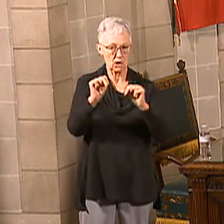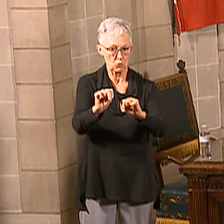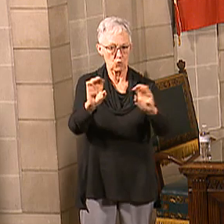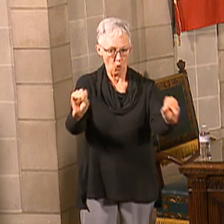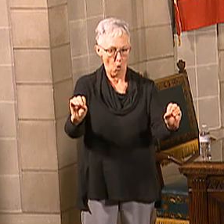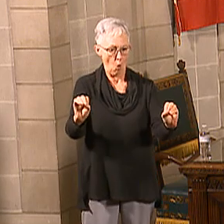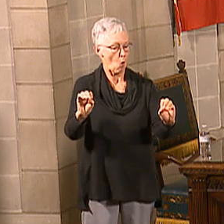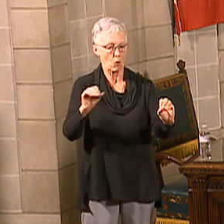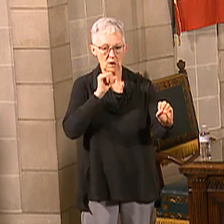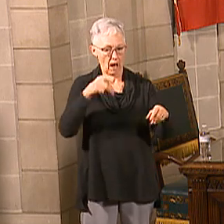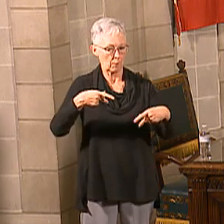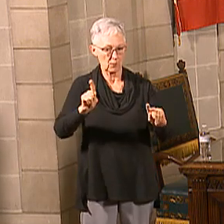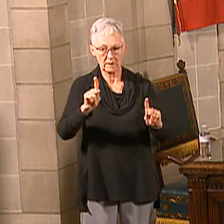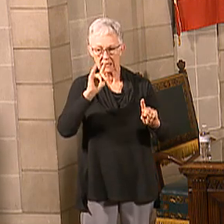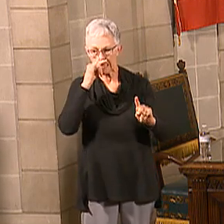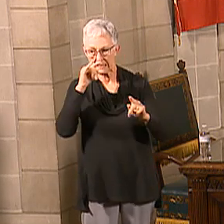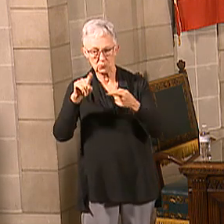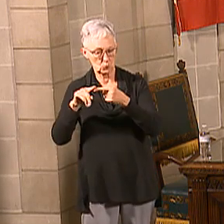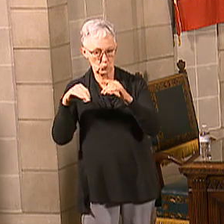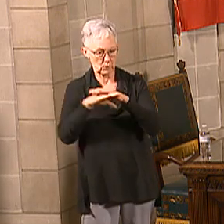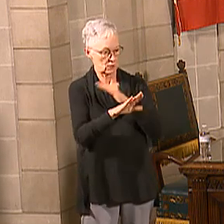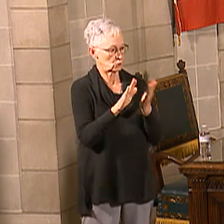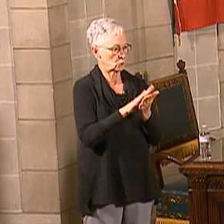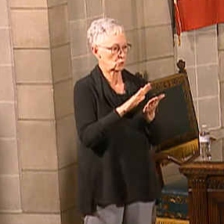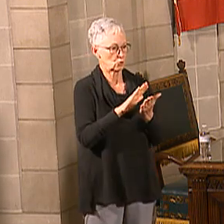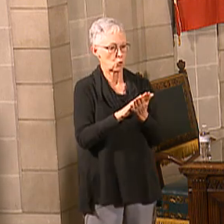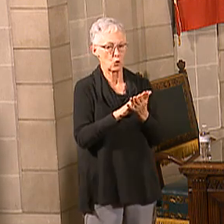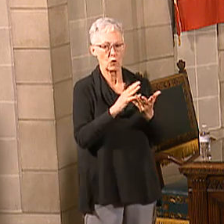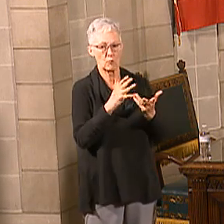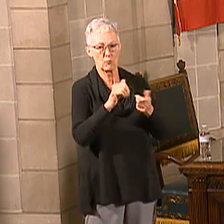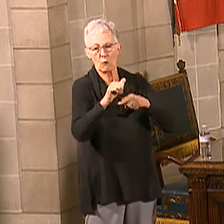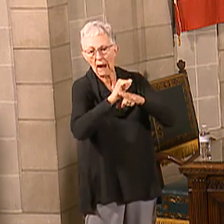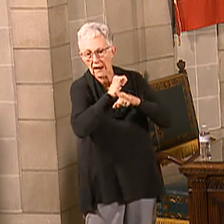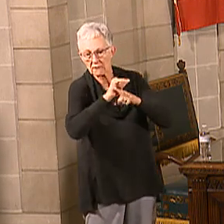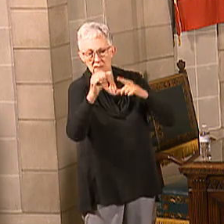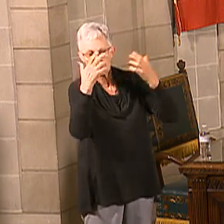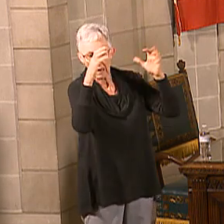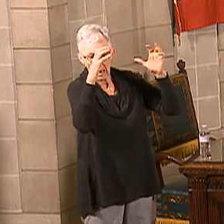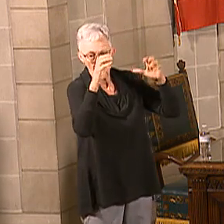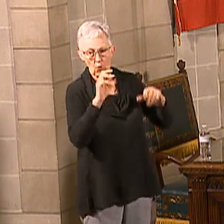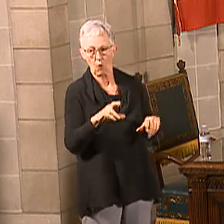whole point of not having kids in the classroom is that kids are the most concentrated